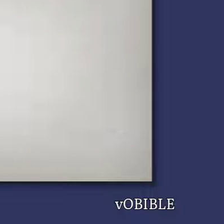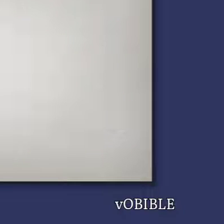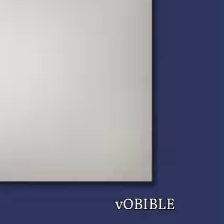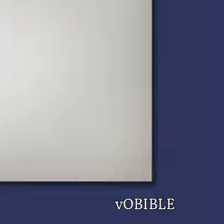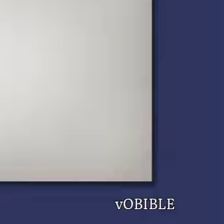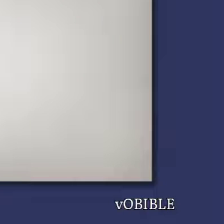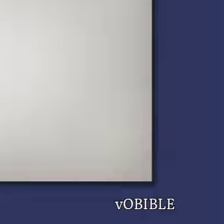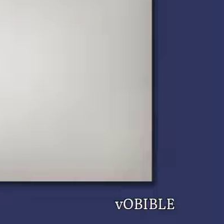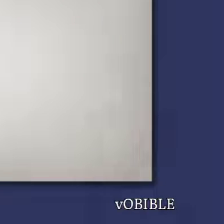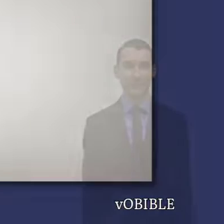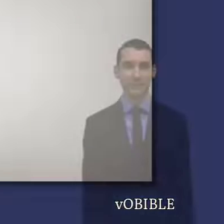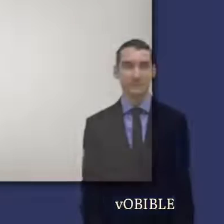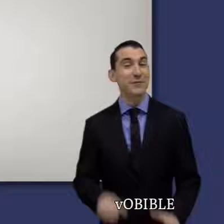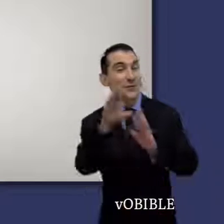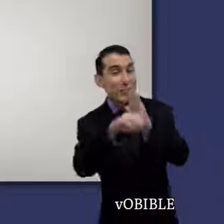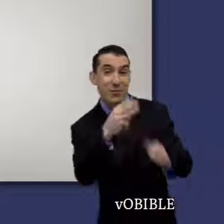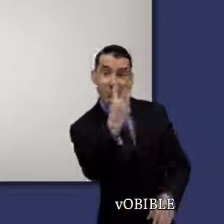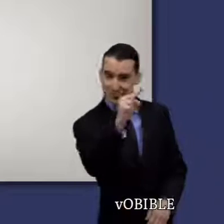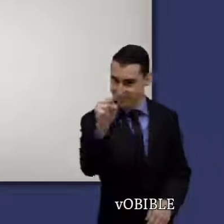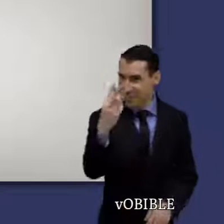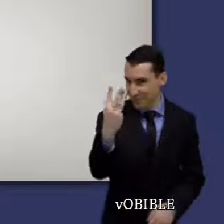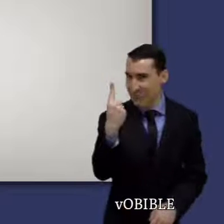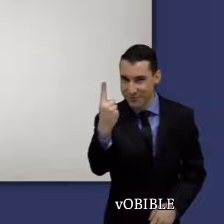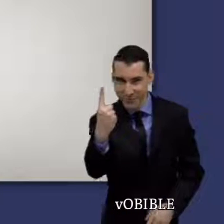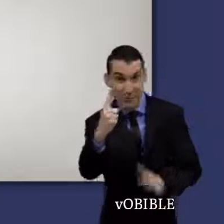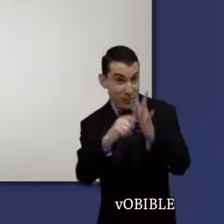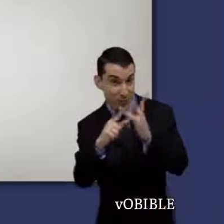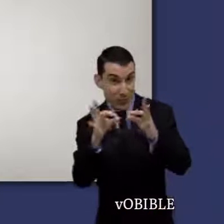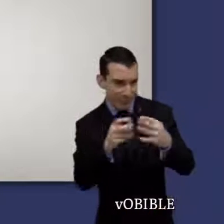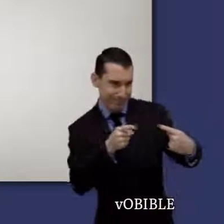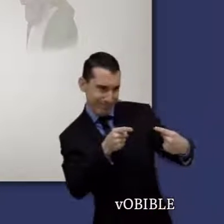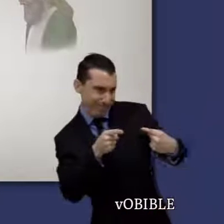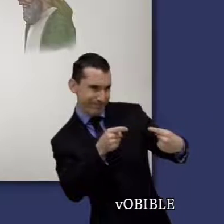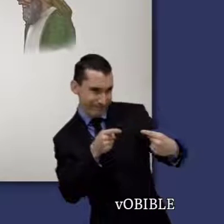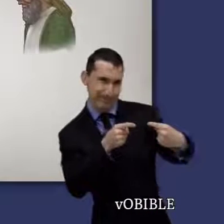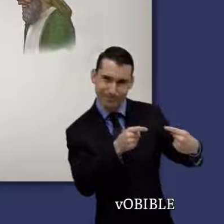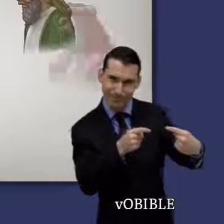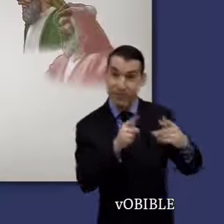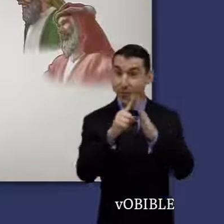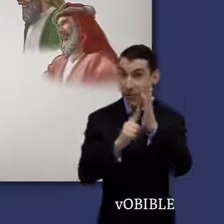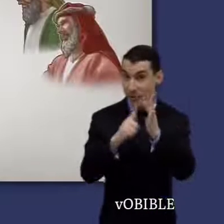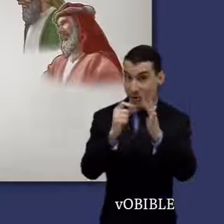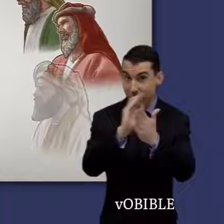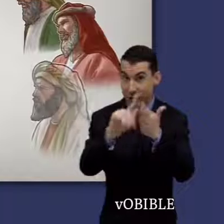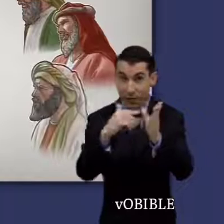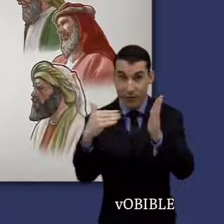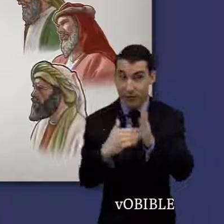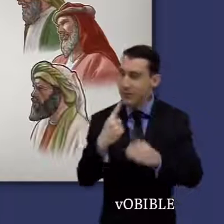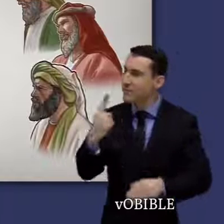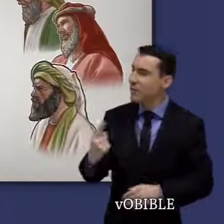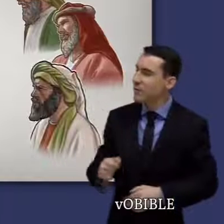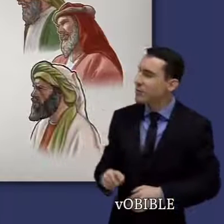Chapters 3 to 31 contain several rounds of debates between Job and his three companions, Eliphaz, Bildad,